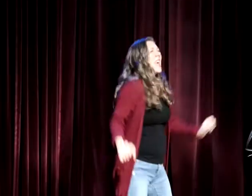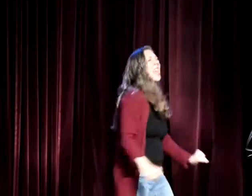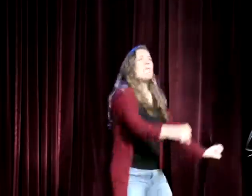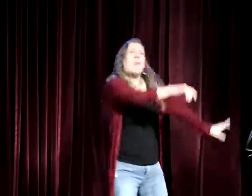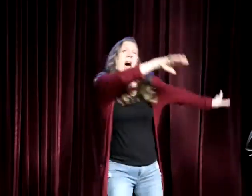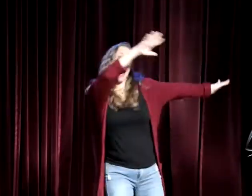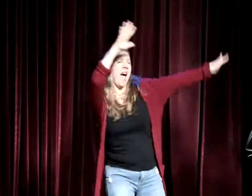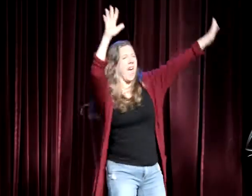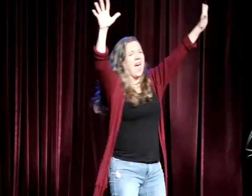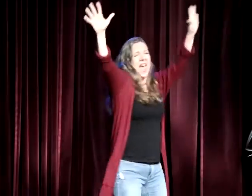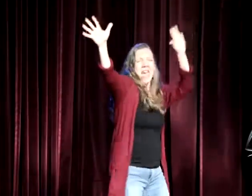changed